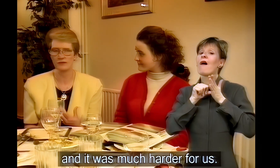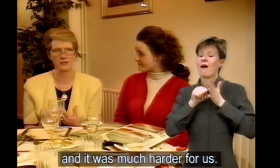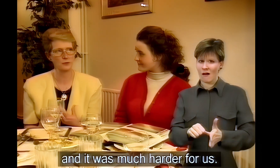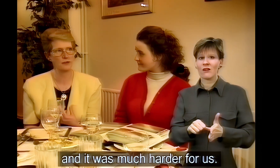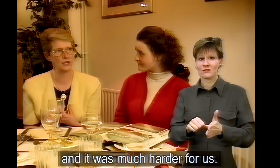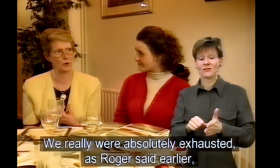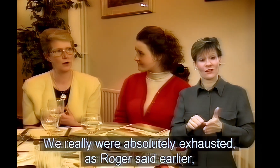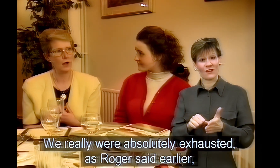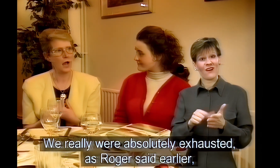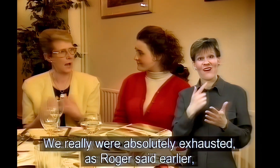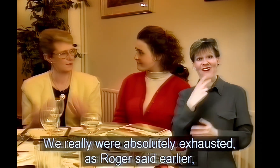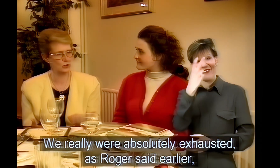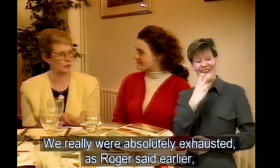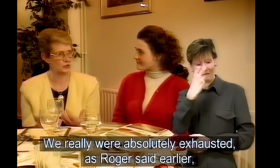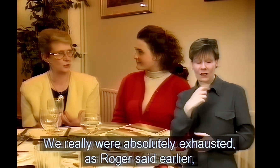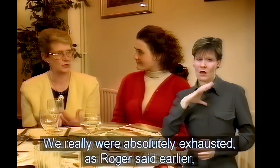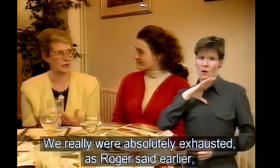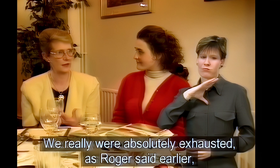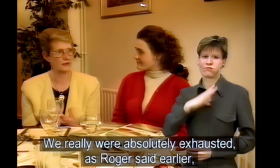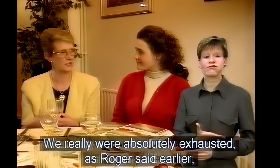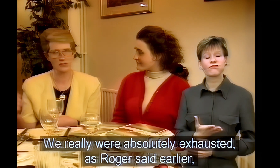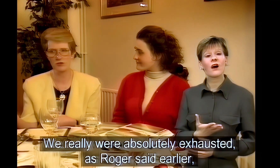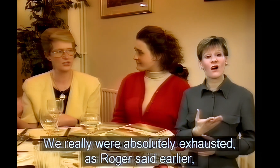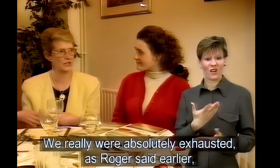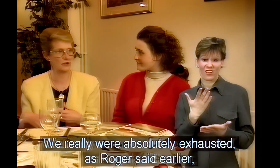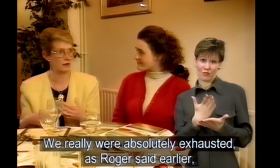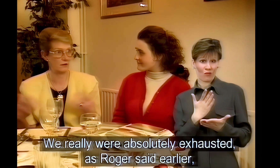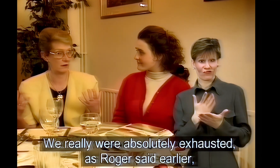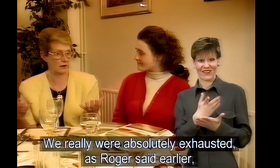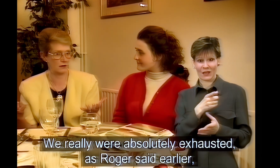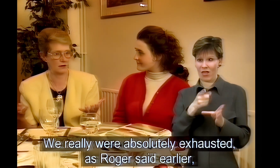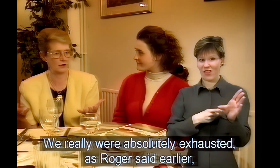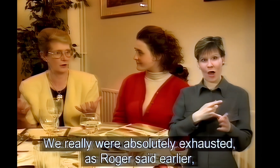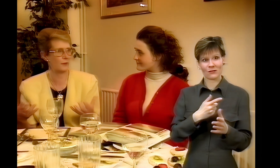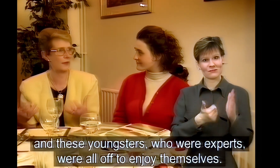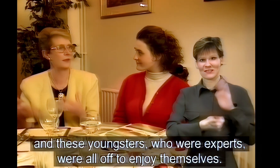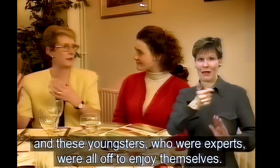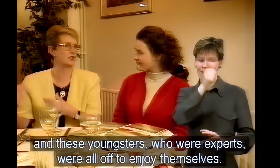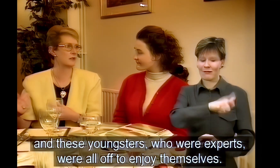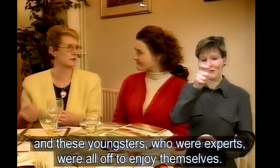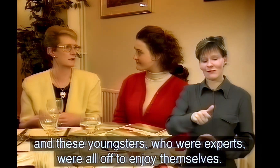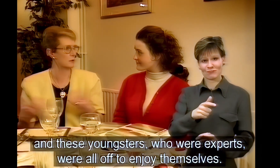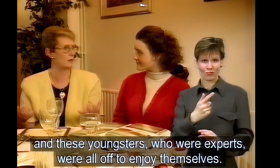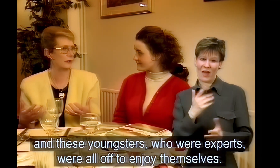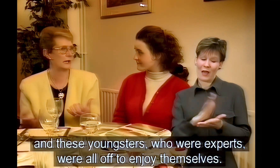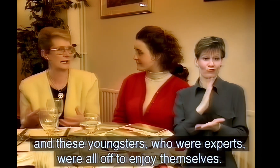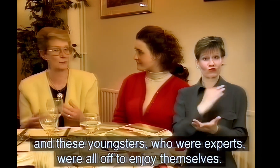us. We really were absolutely exhausted at the end of the day, as Roger said earlier, and you know, these youngsters who were really experts